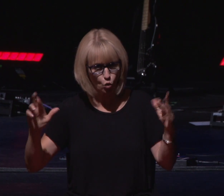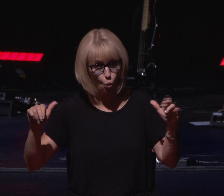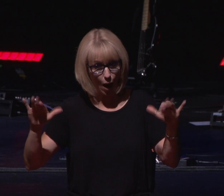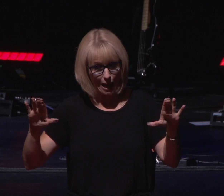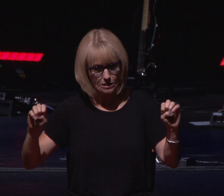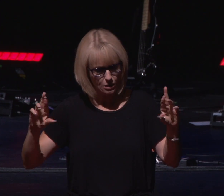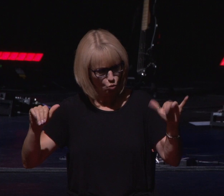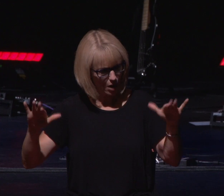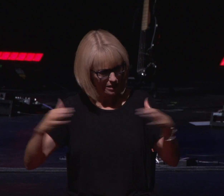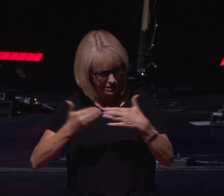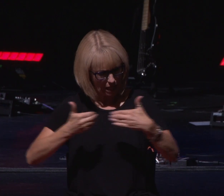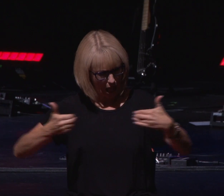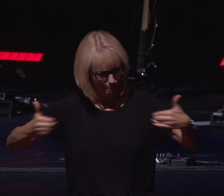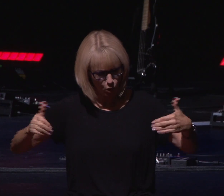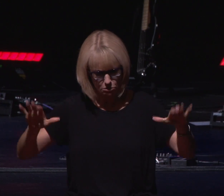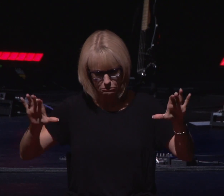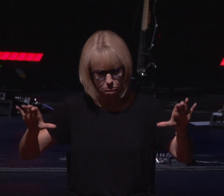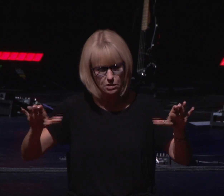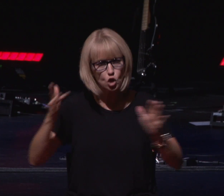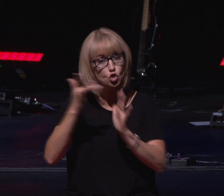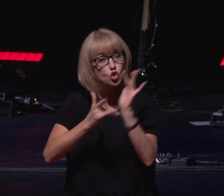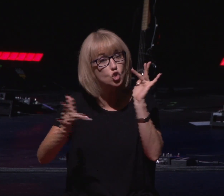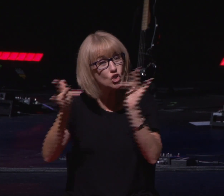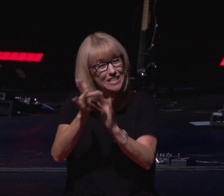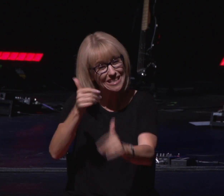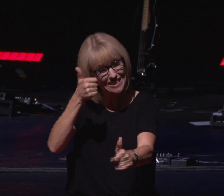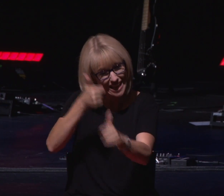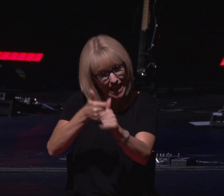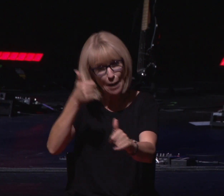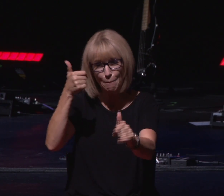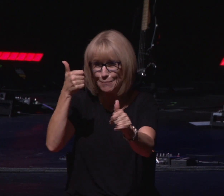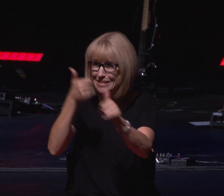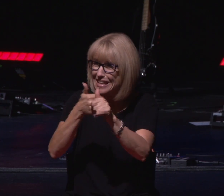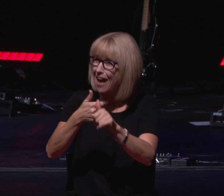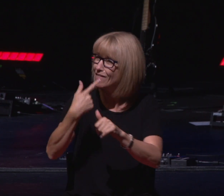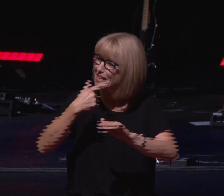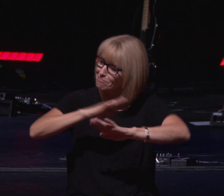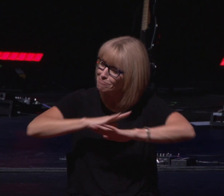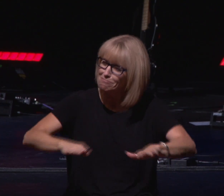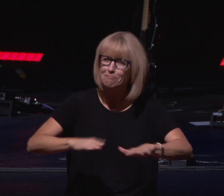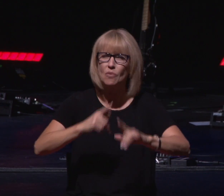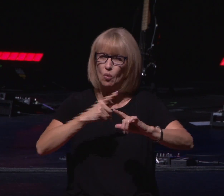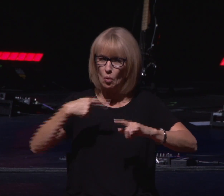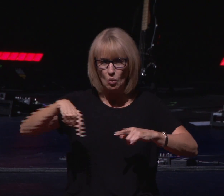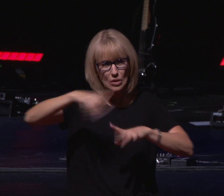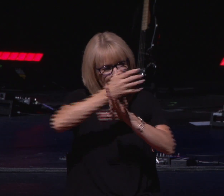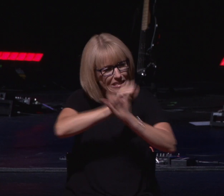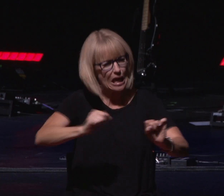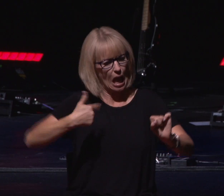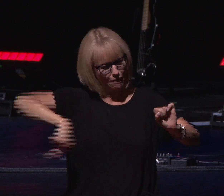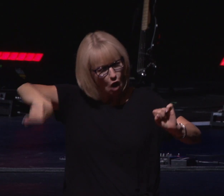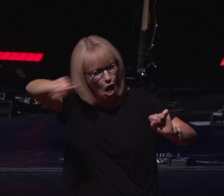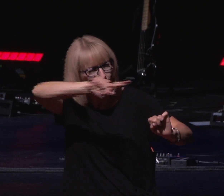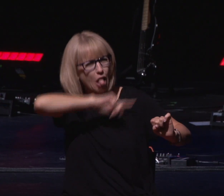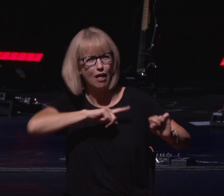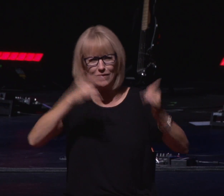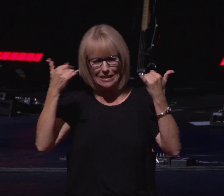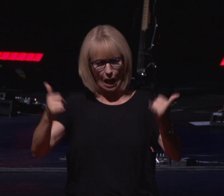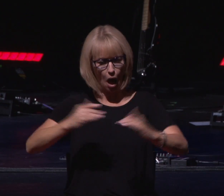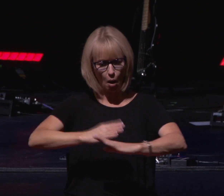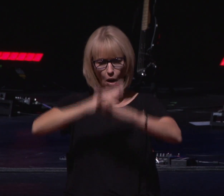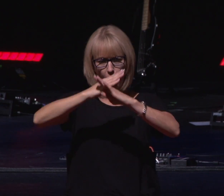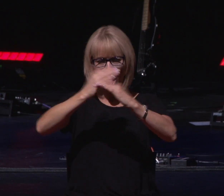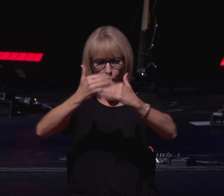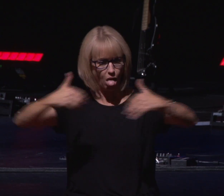division. And Jesus came in when he reconciled us to God and says he broke down this barrier that's